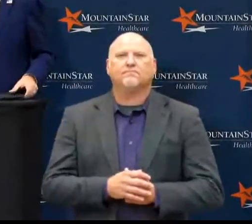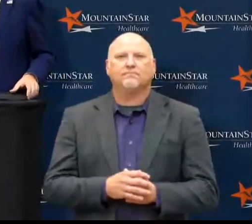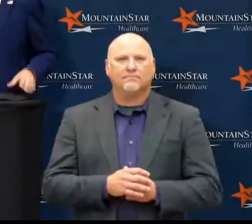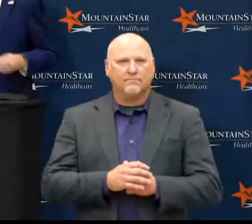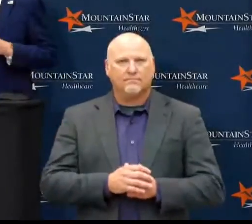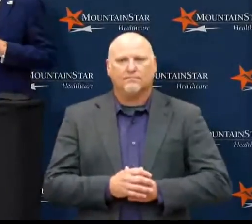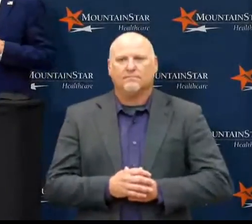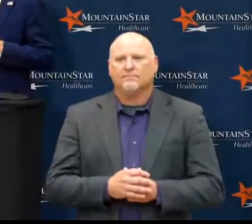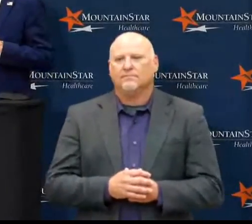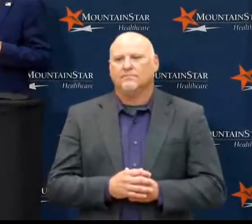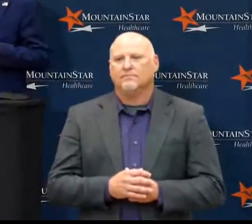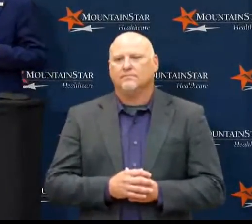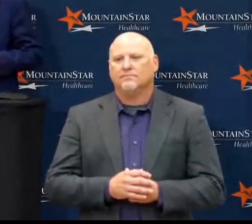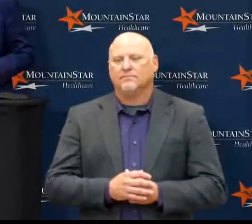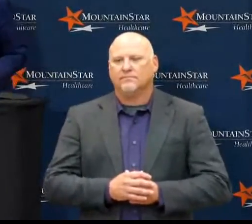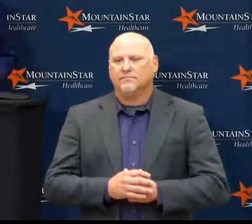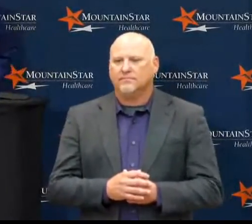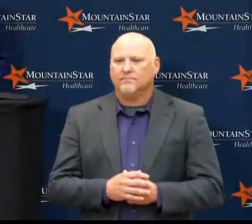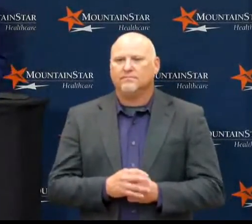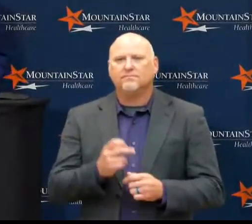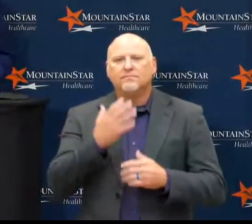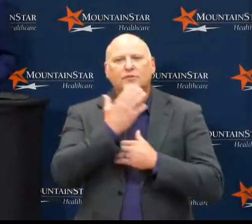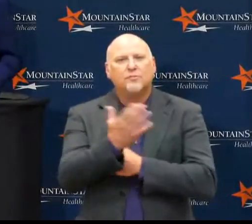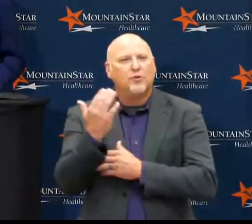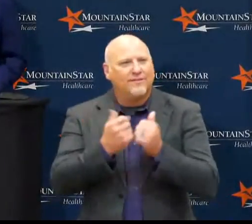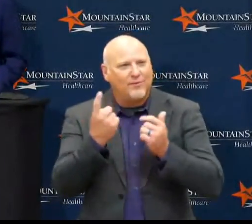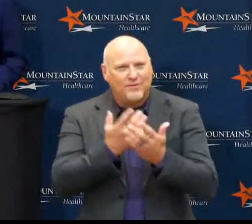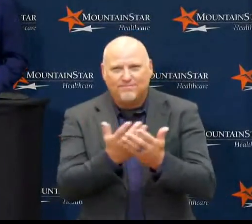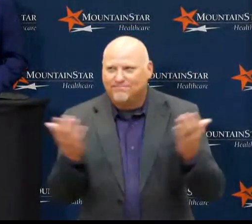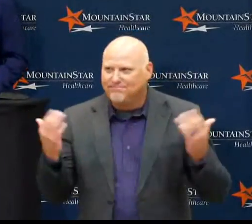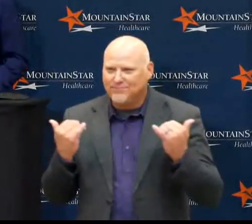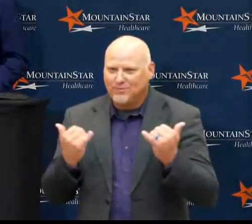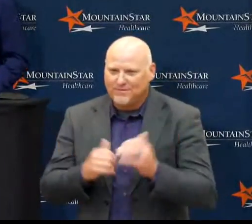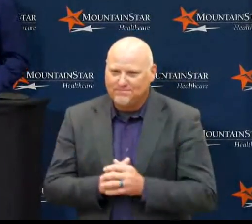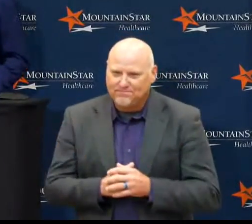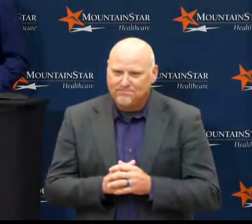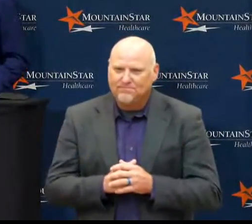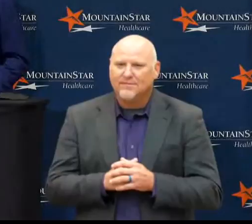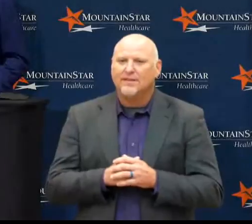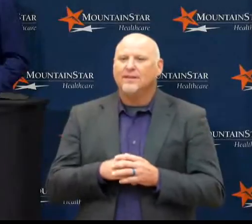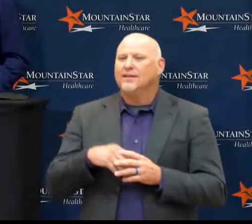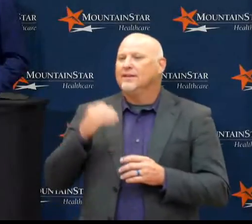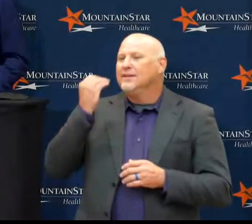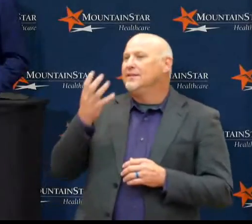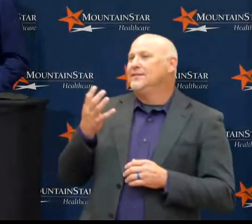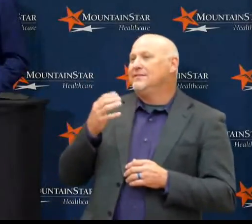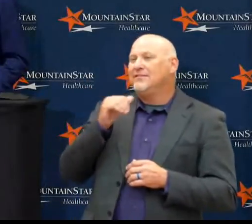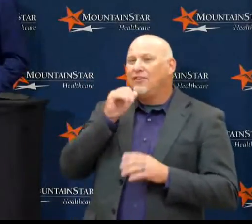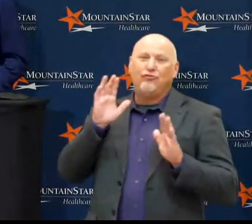Good morning, everyone. Welcome. It's not great to see you all again.